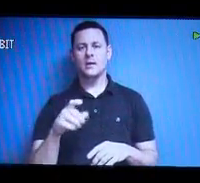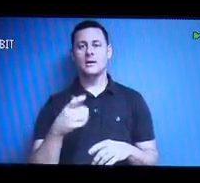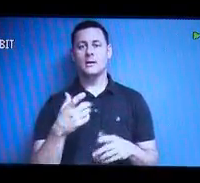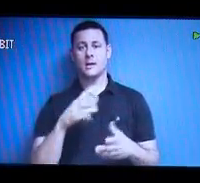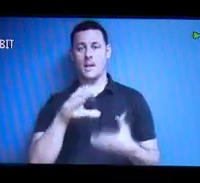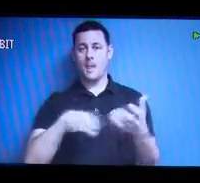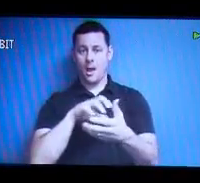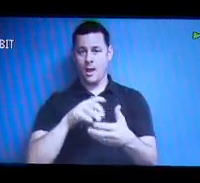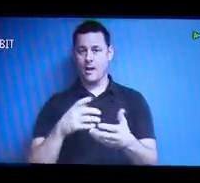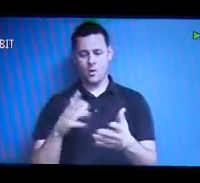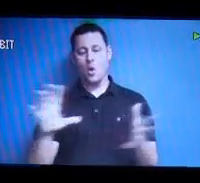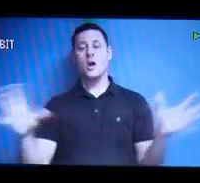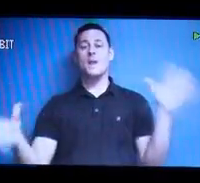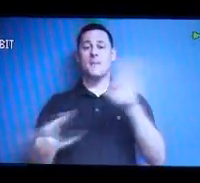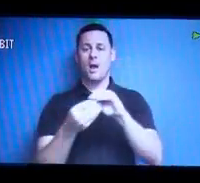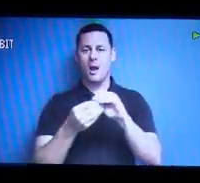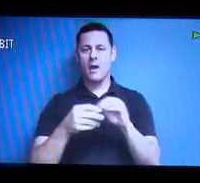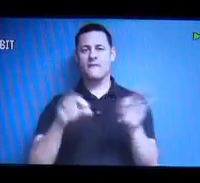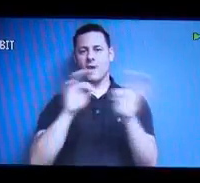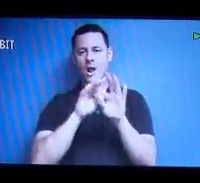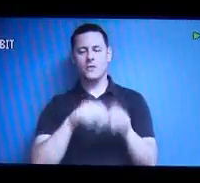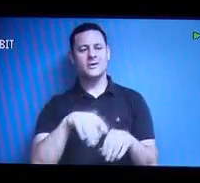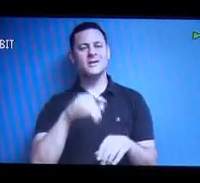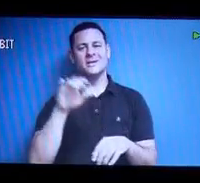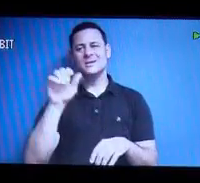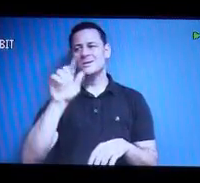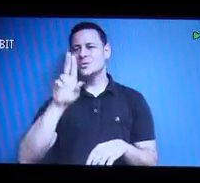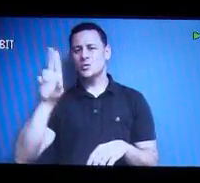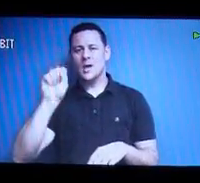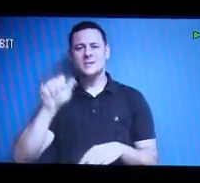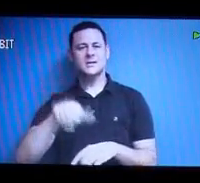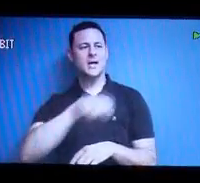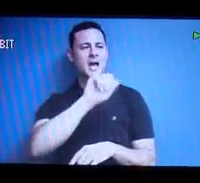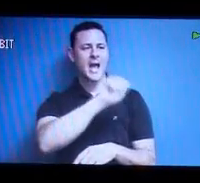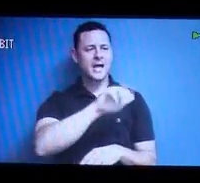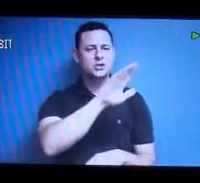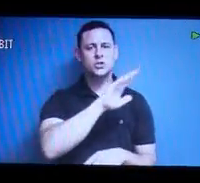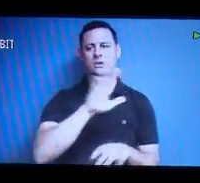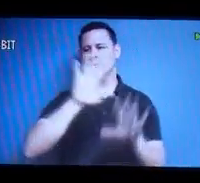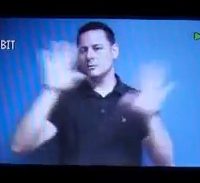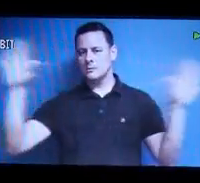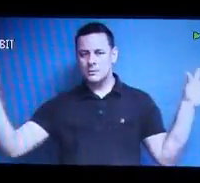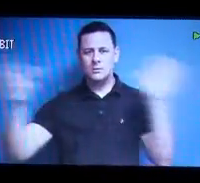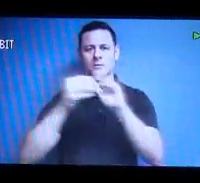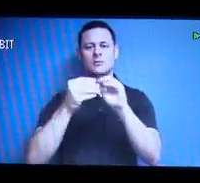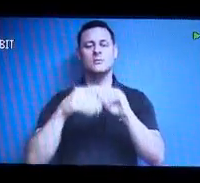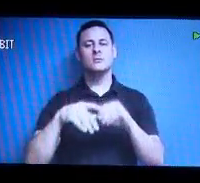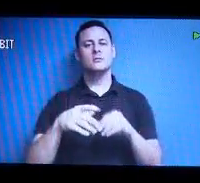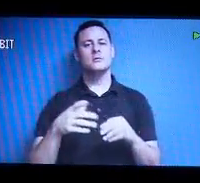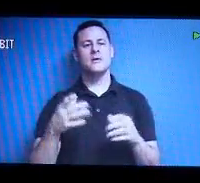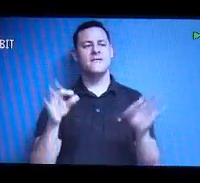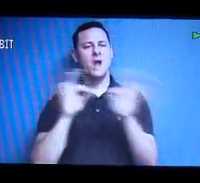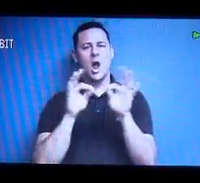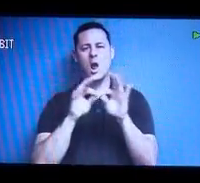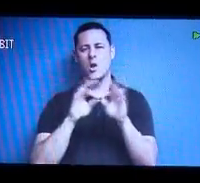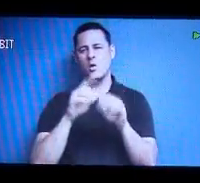Europe, Asia, Indian subcontinent, and elsewhere, combined value of this might have been something like $100 trillion at the